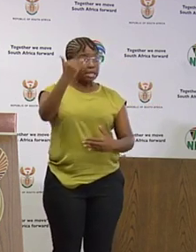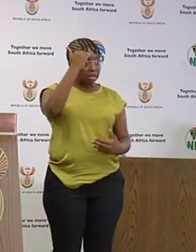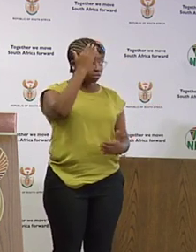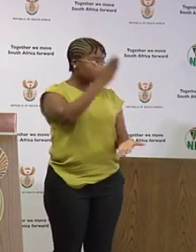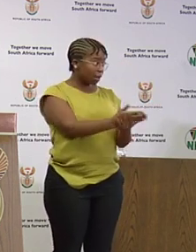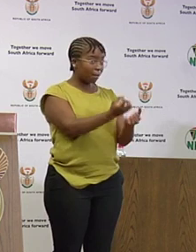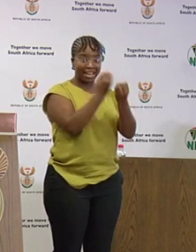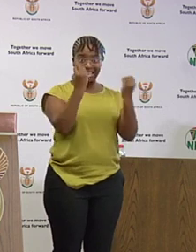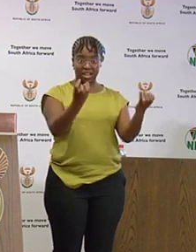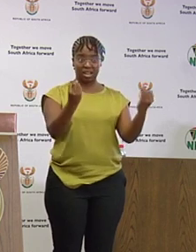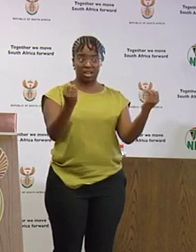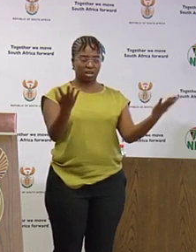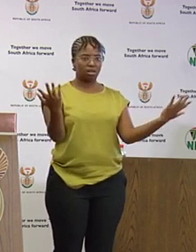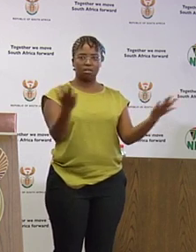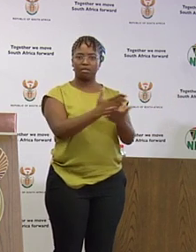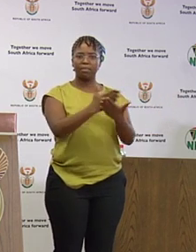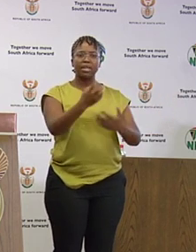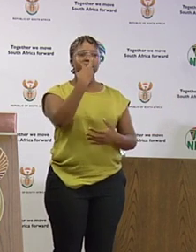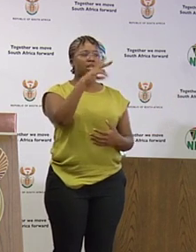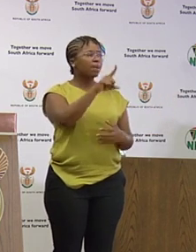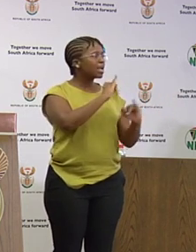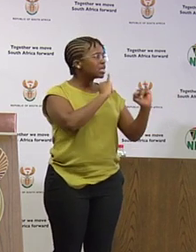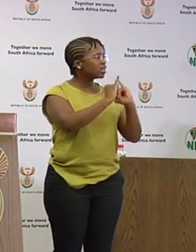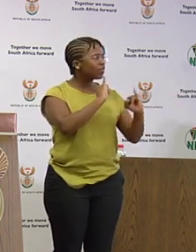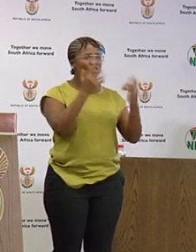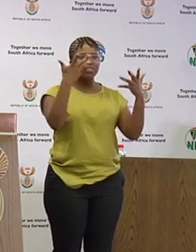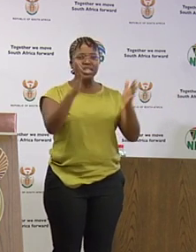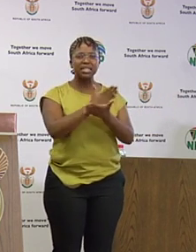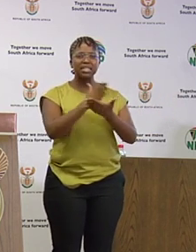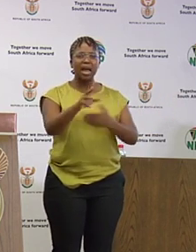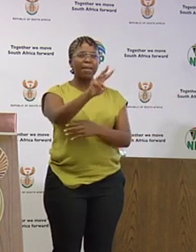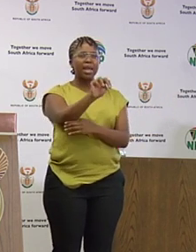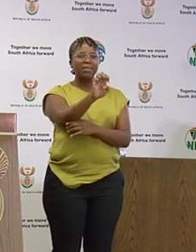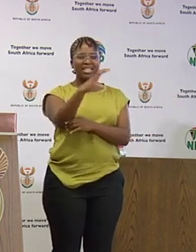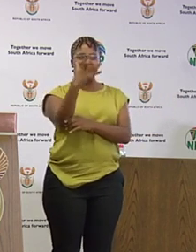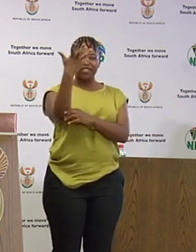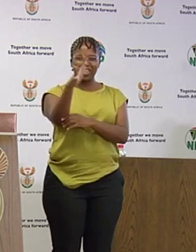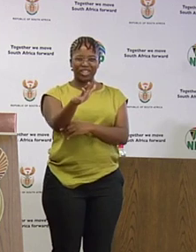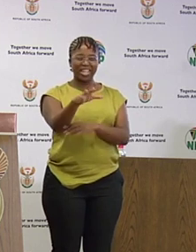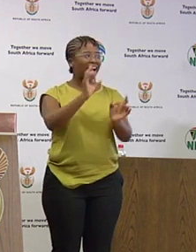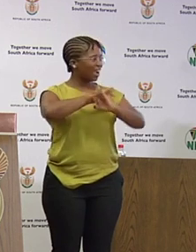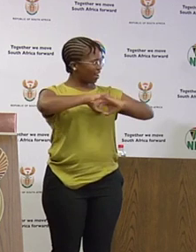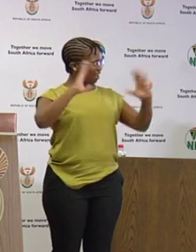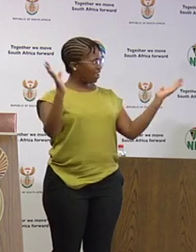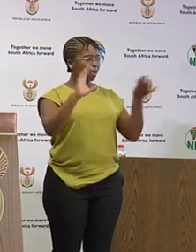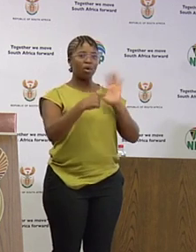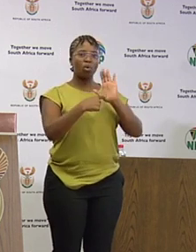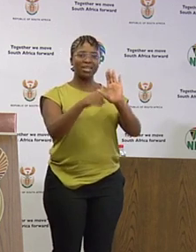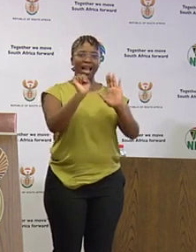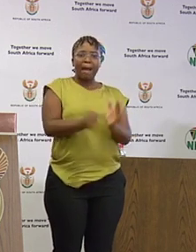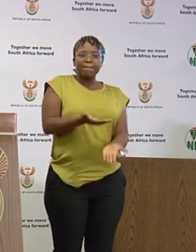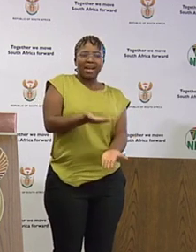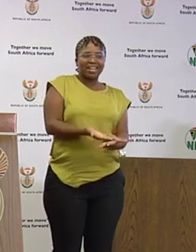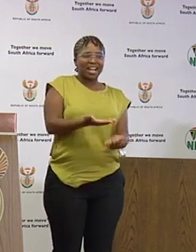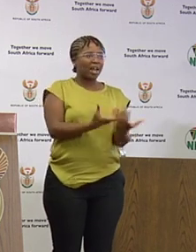you did see the interviews that were done by some of the MECs, and they were clearly showing what they are practically